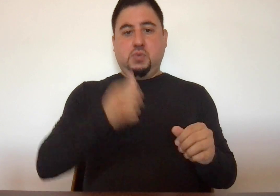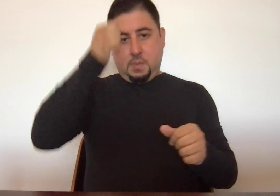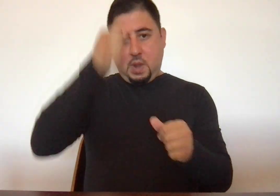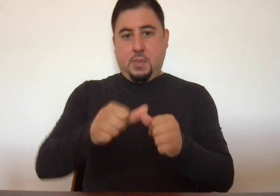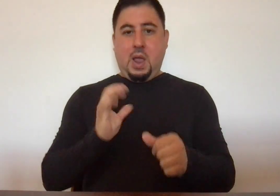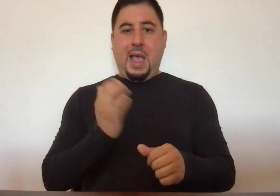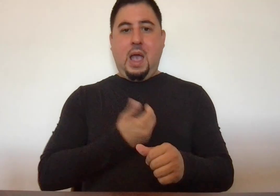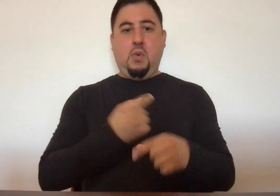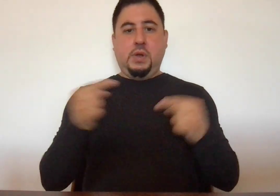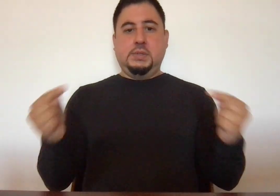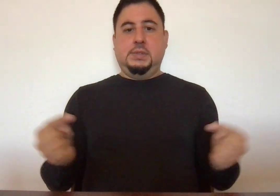our sins.